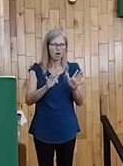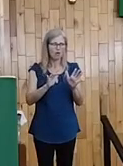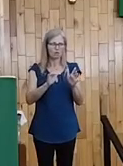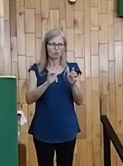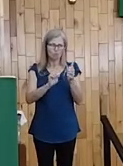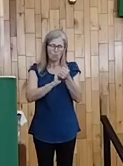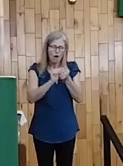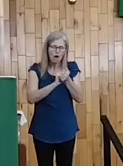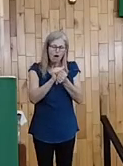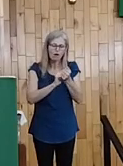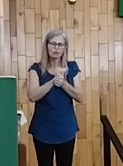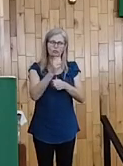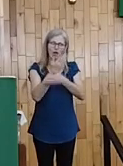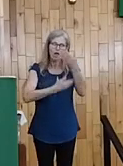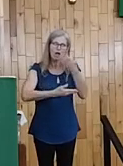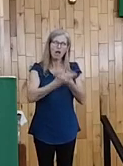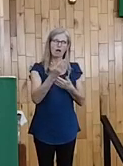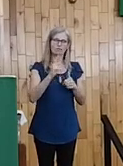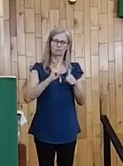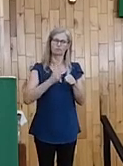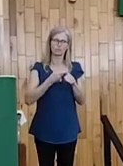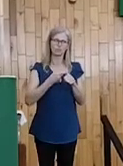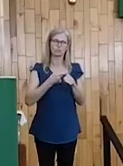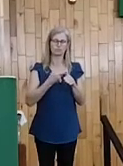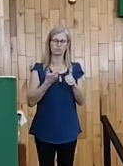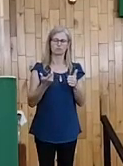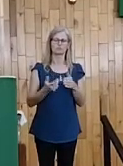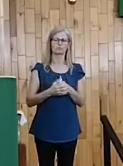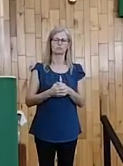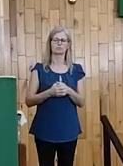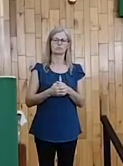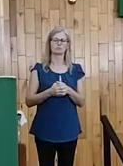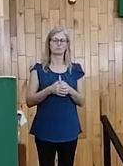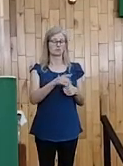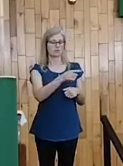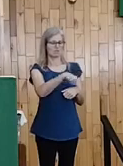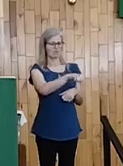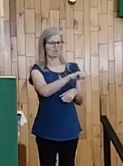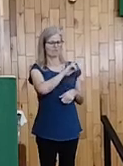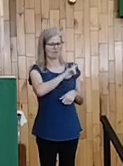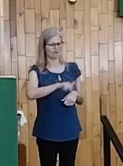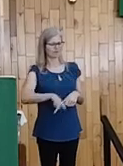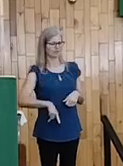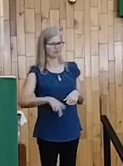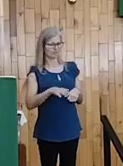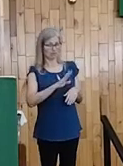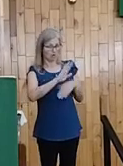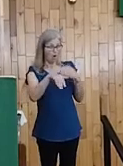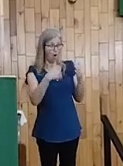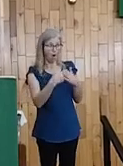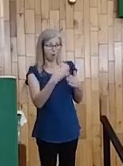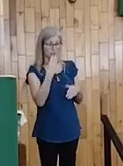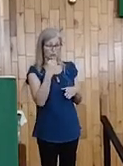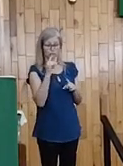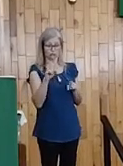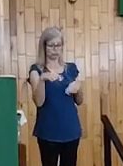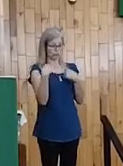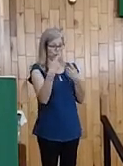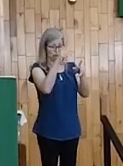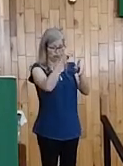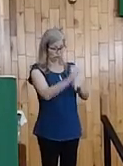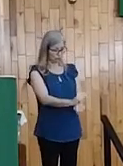that is, unwashed hands. For the Pharisees, and in fact all Jews, do not eat